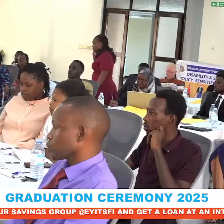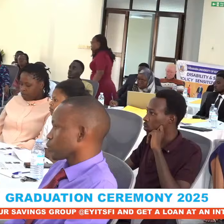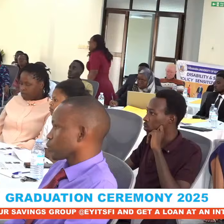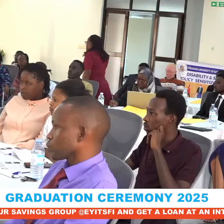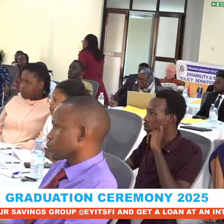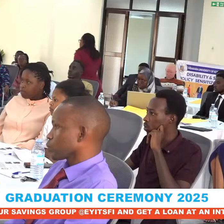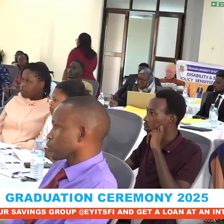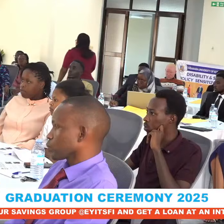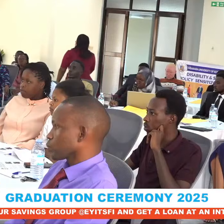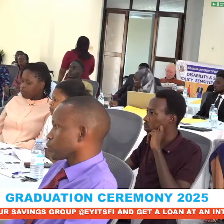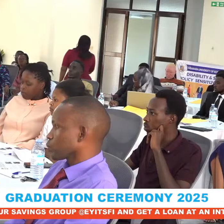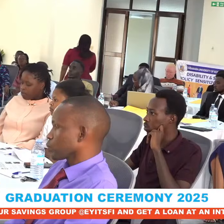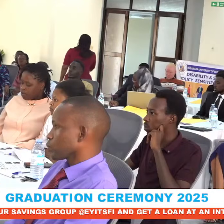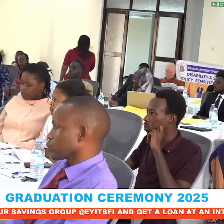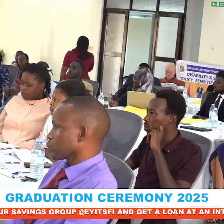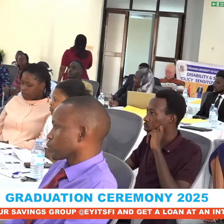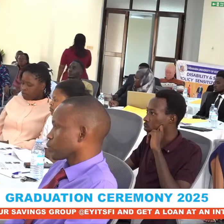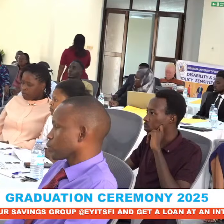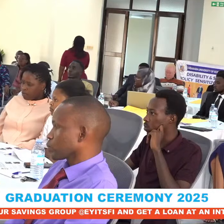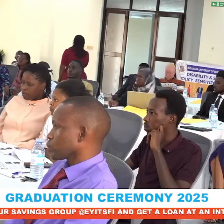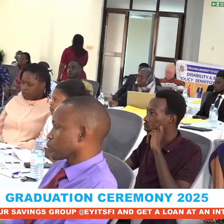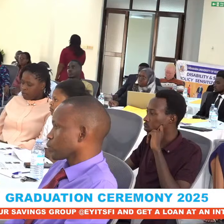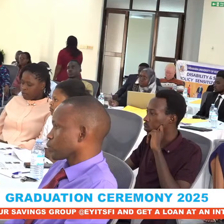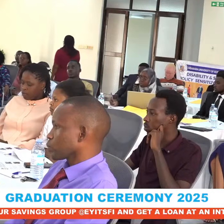The university is also an equal opportunity